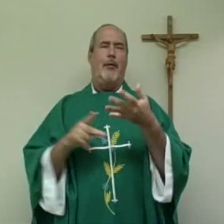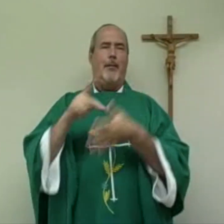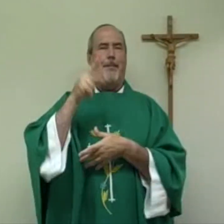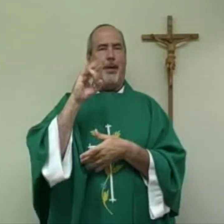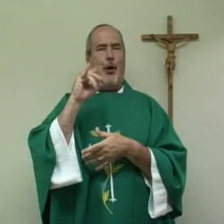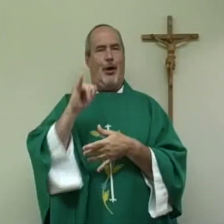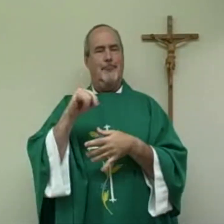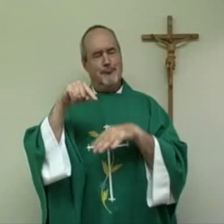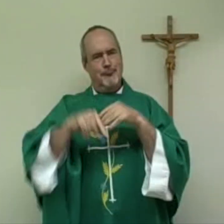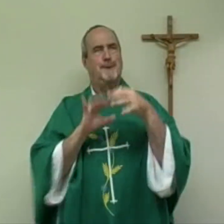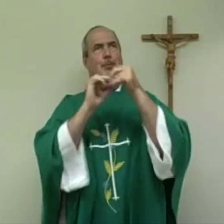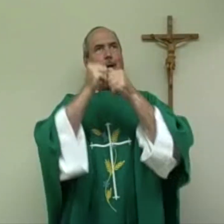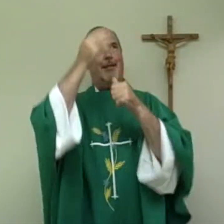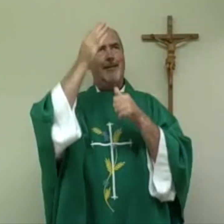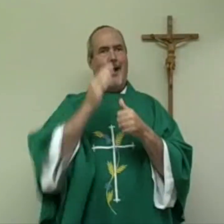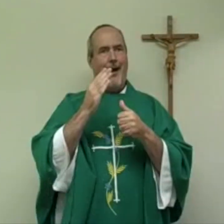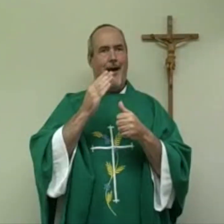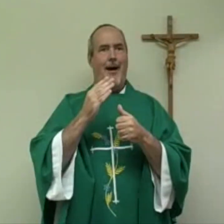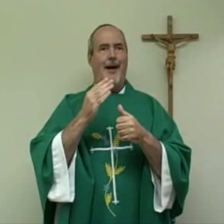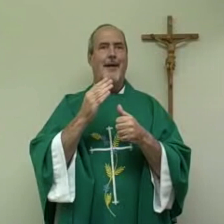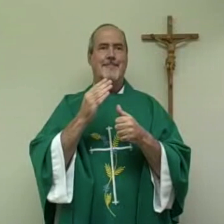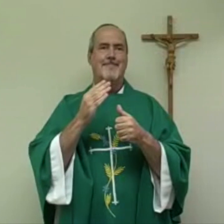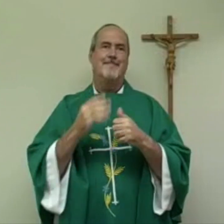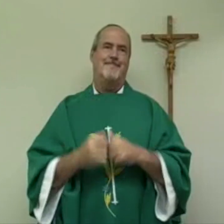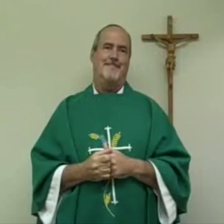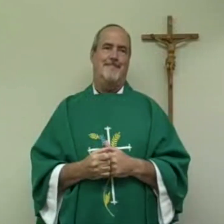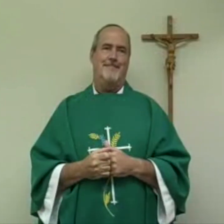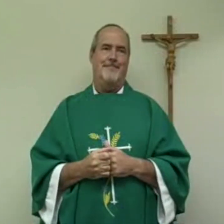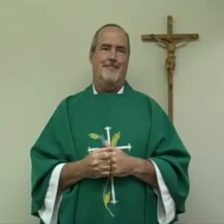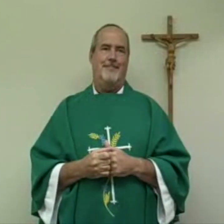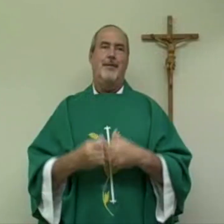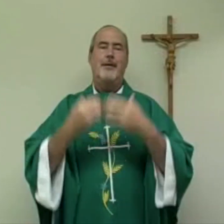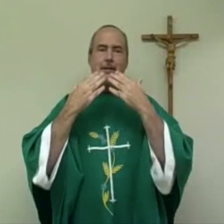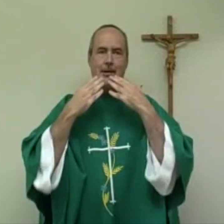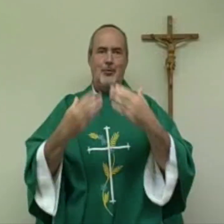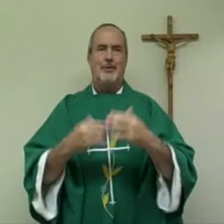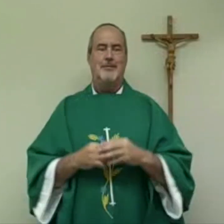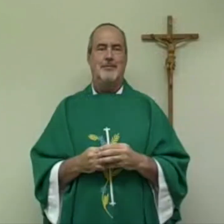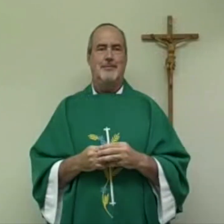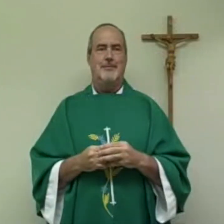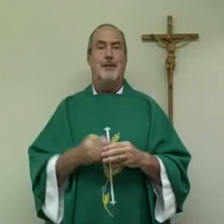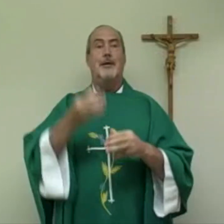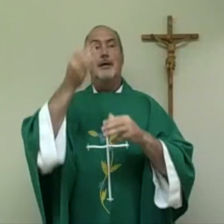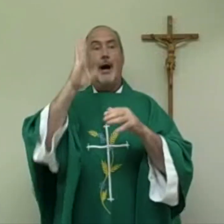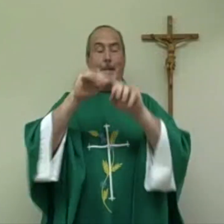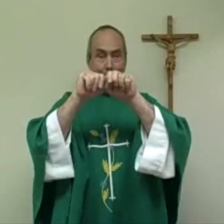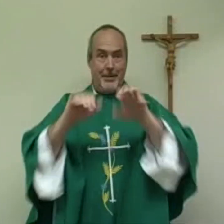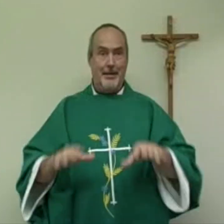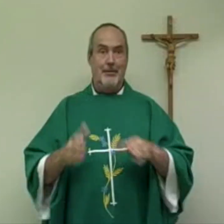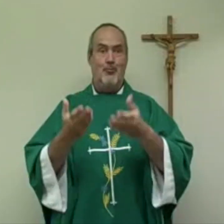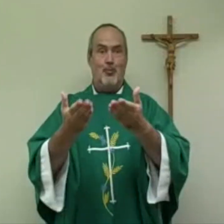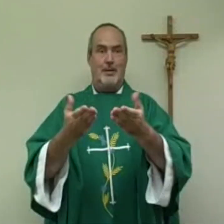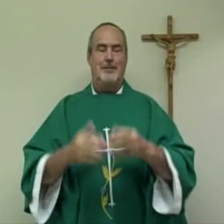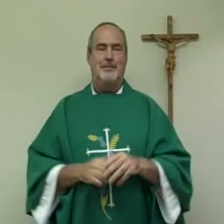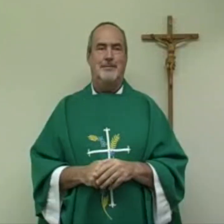not. We have to rearrange our priorities and make God our priority. Thank you, and God bless you.